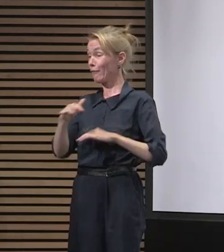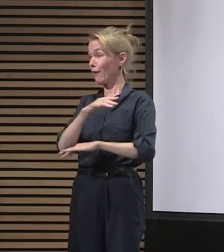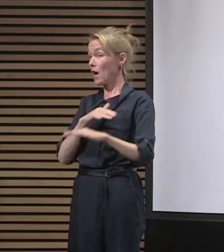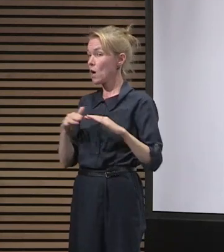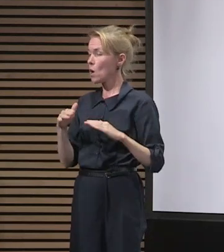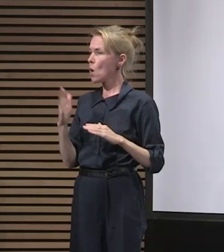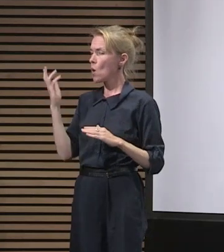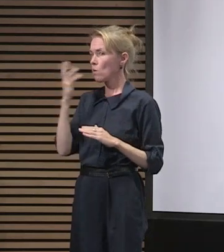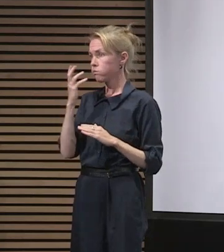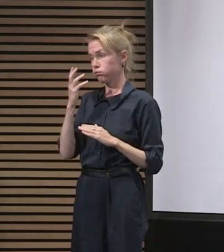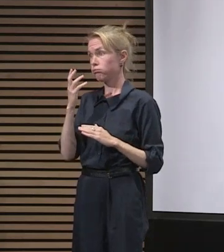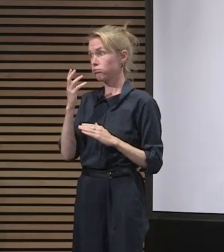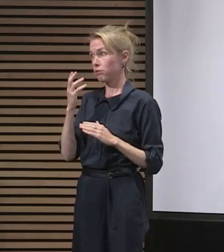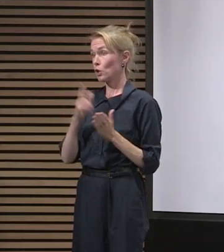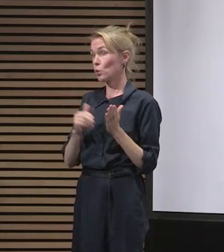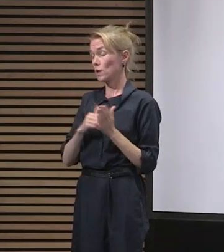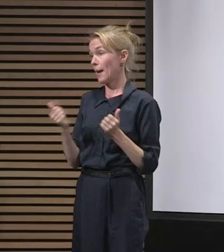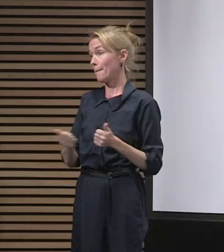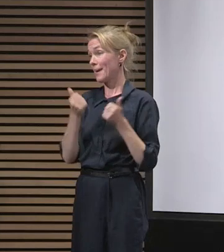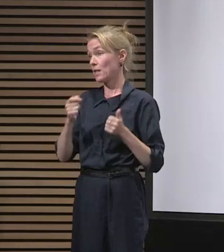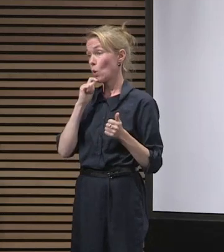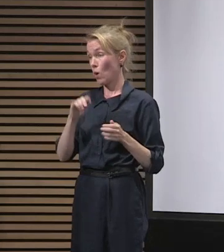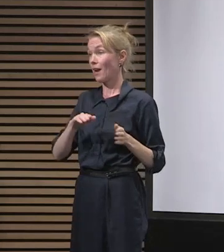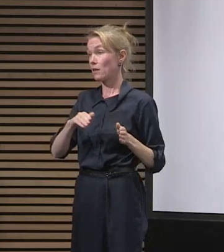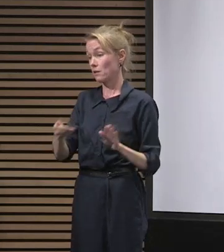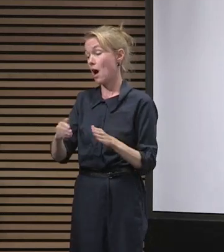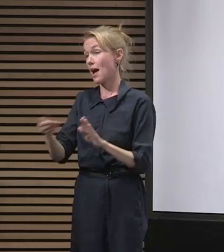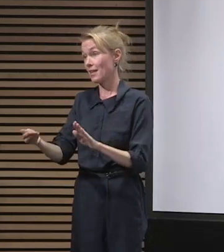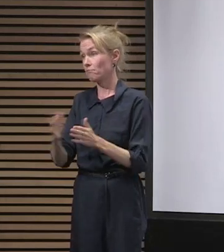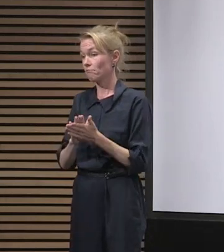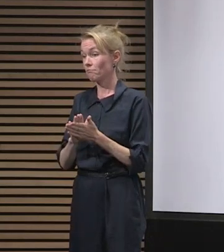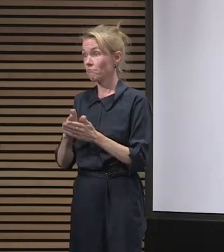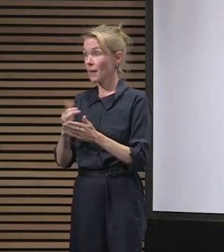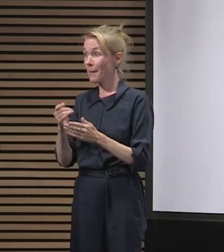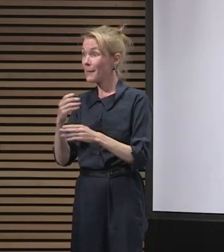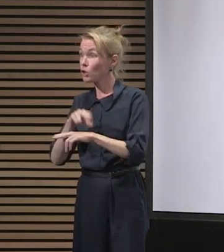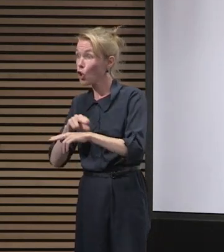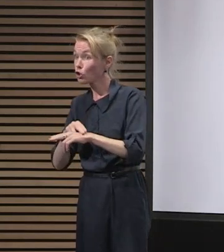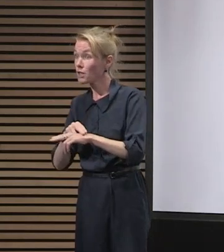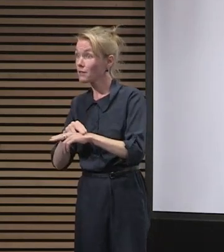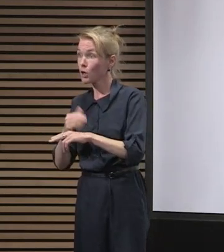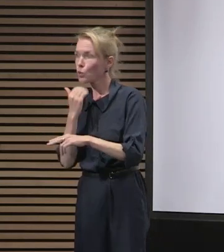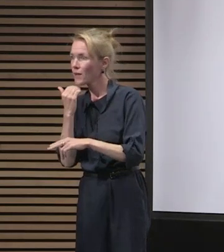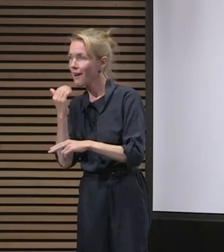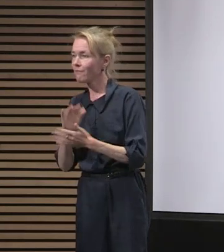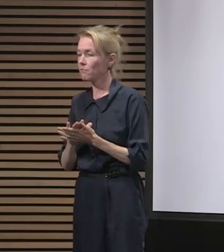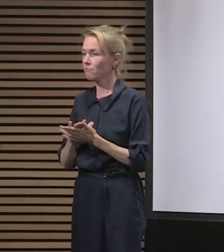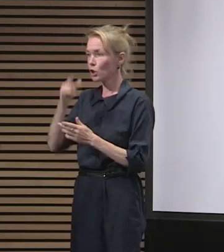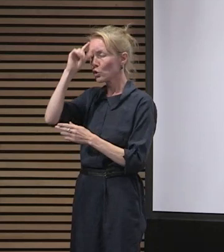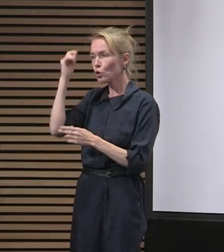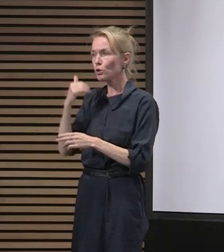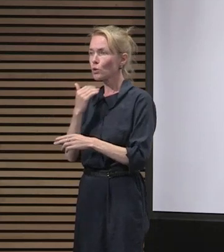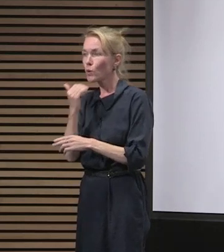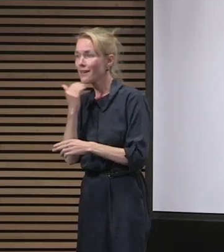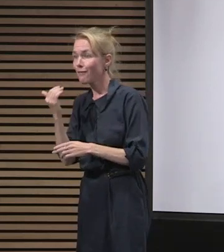exact a high price on New Zealand in terms of its impact on our healthcare system, on our healthcare workers, and of course,